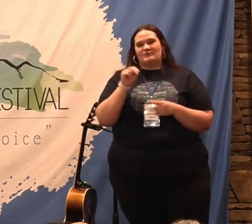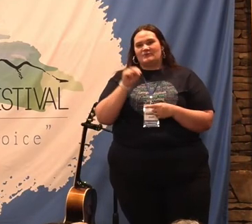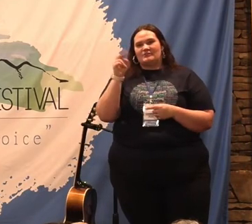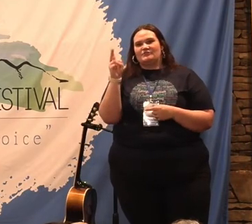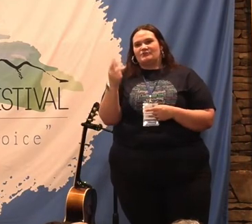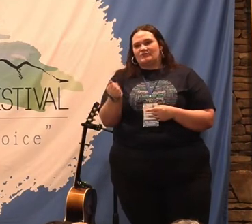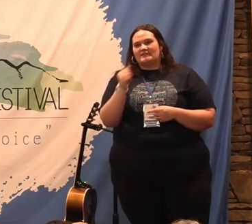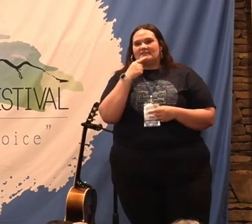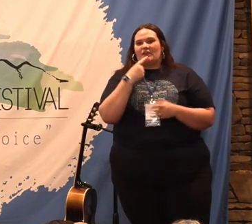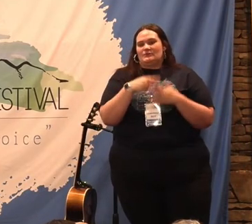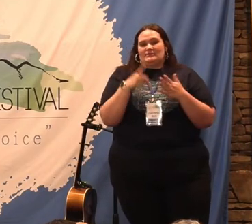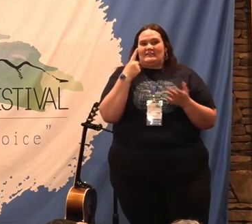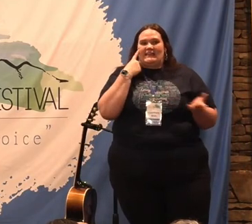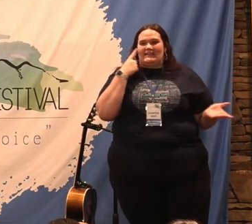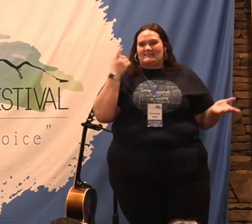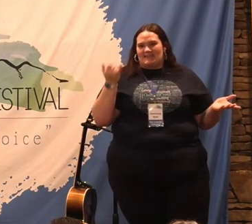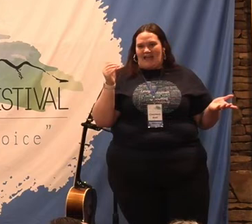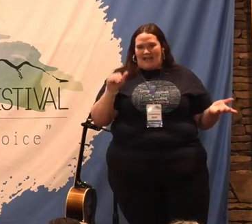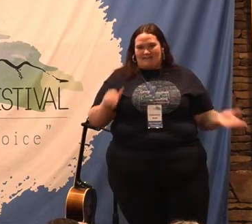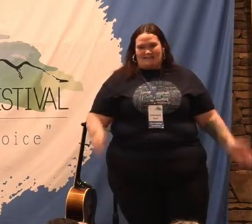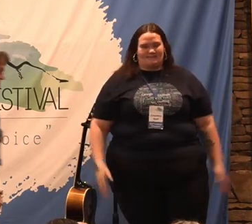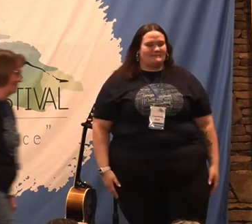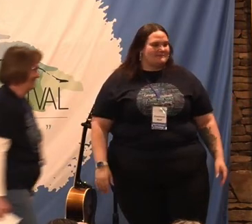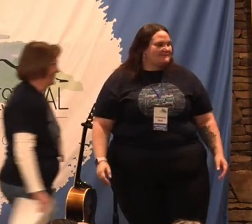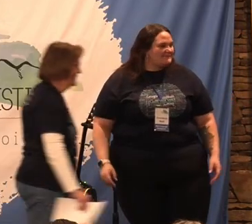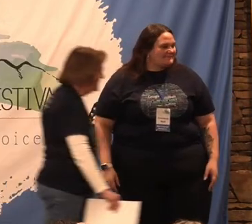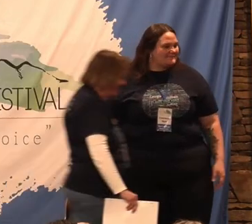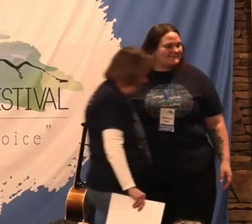what she thinks tonight.